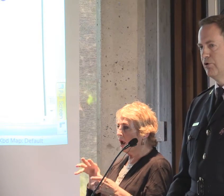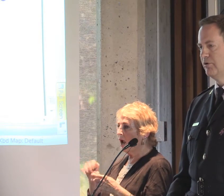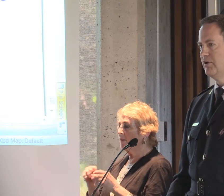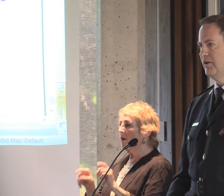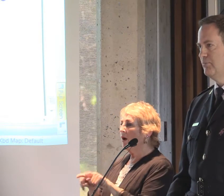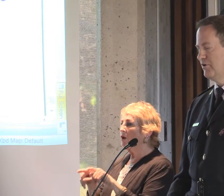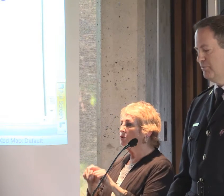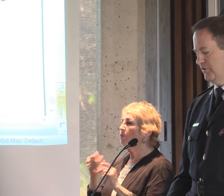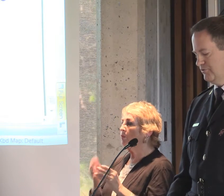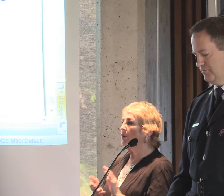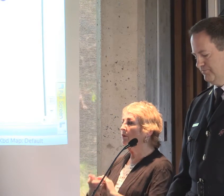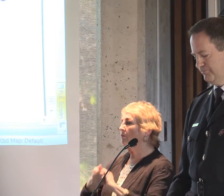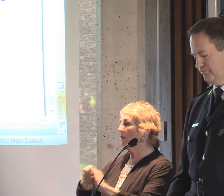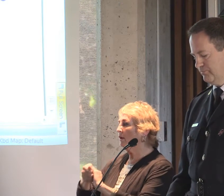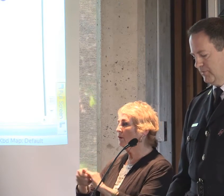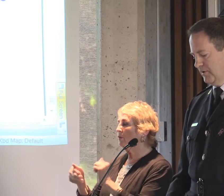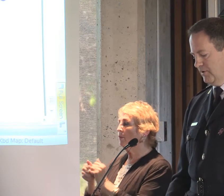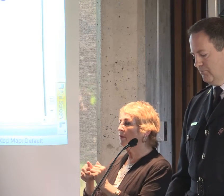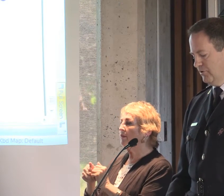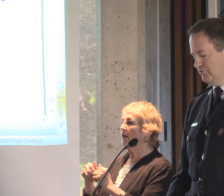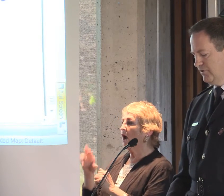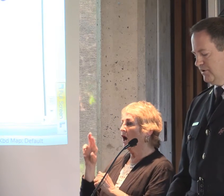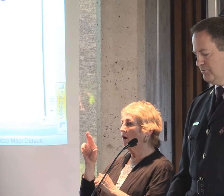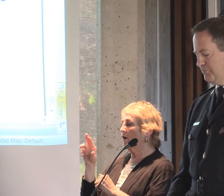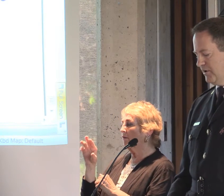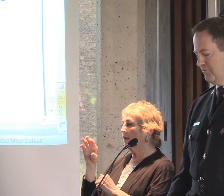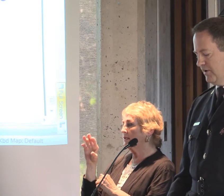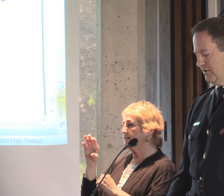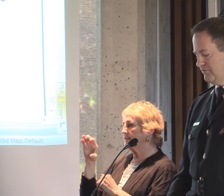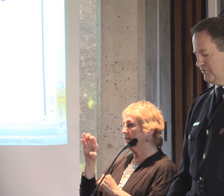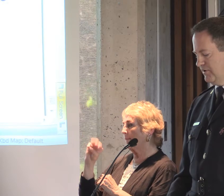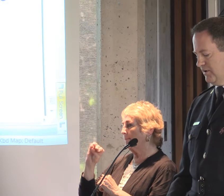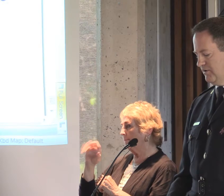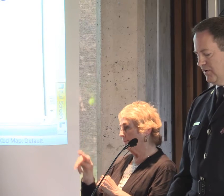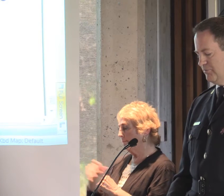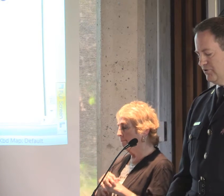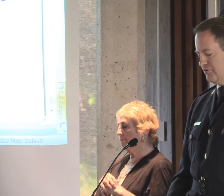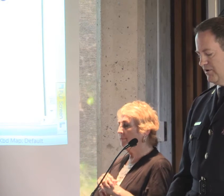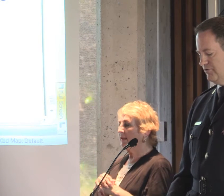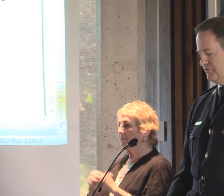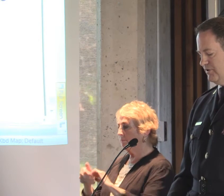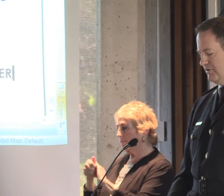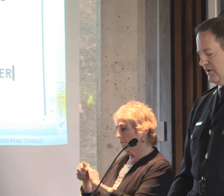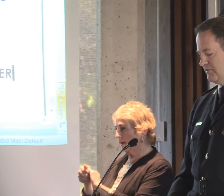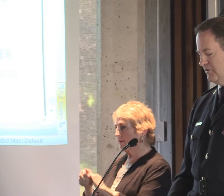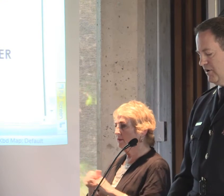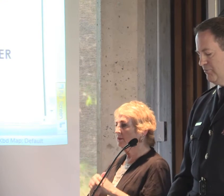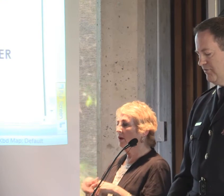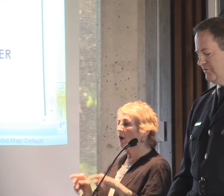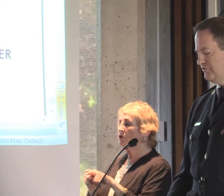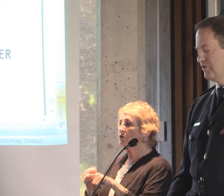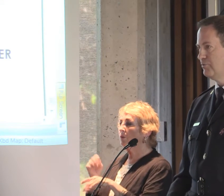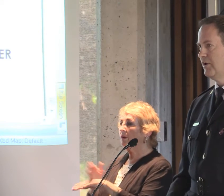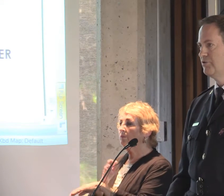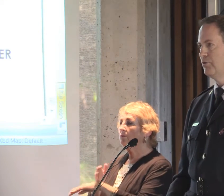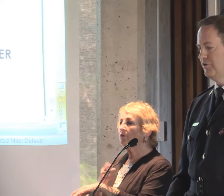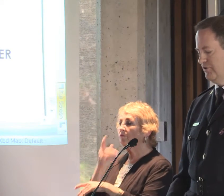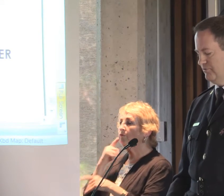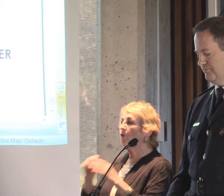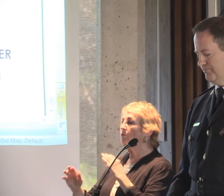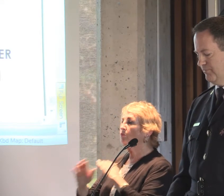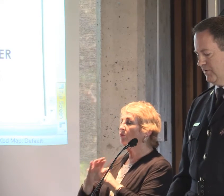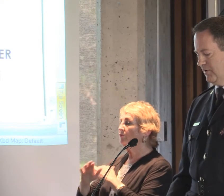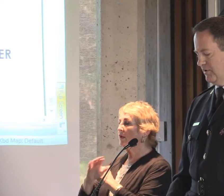partner, the Royal Canadian Mounted Police. Reducing intimate partner violence and developing strategies to detect and prevent sexual